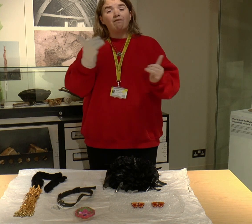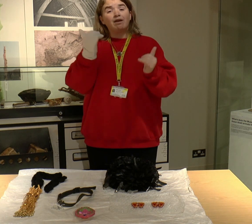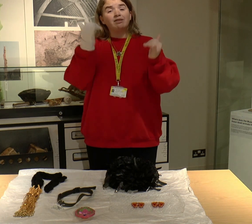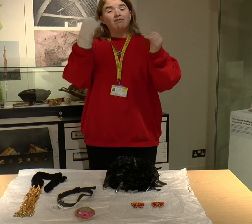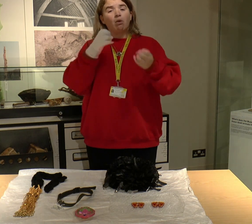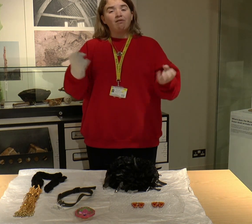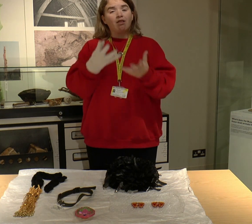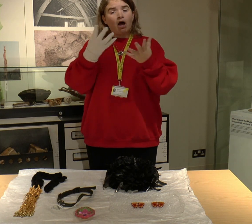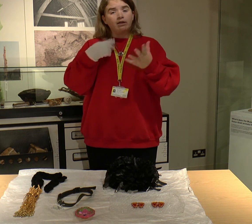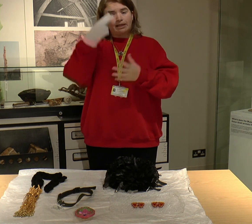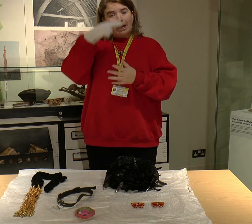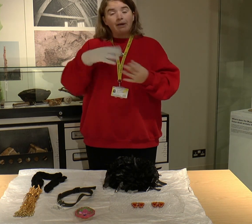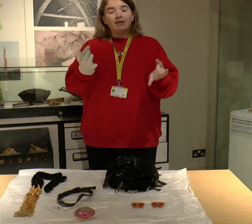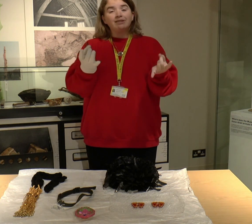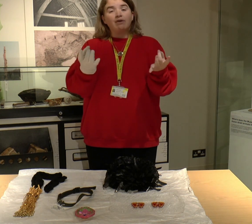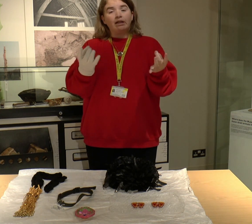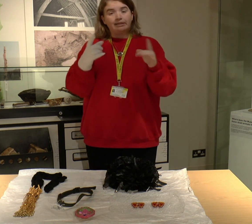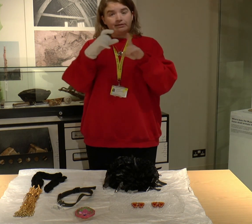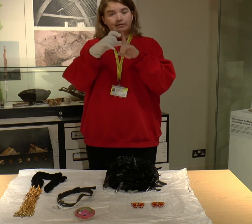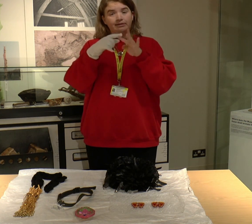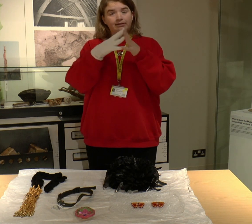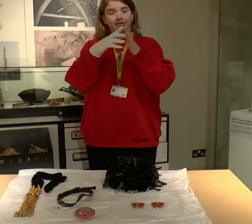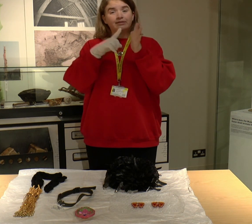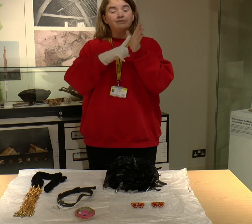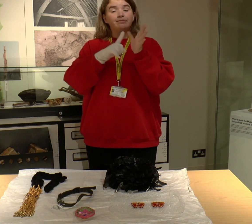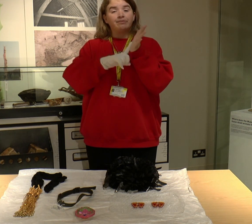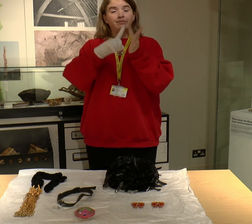It's used through a festival called Diwali.